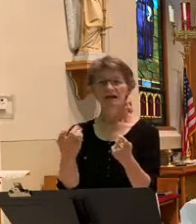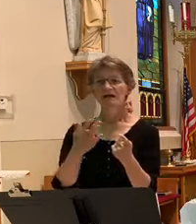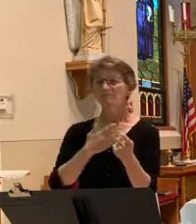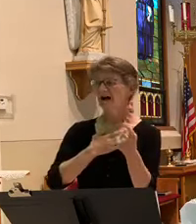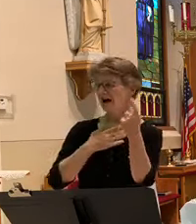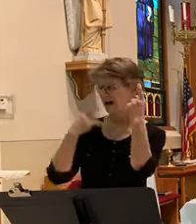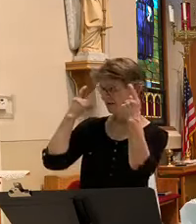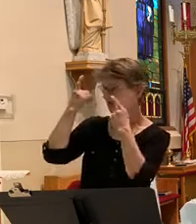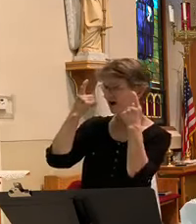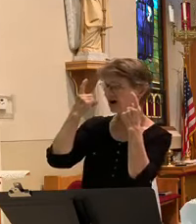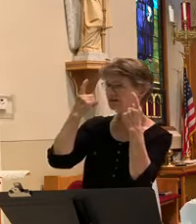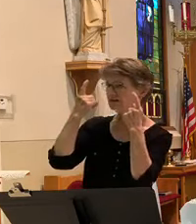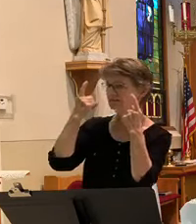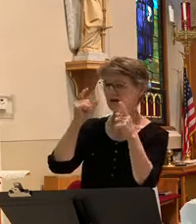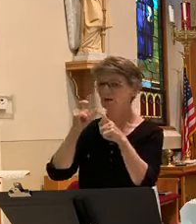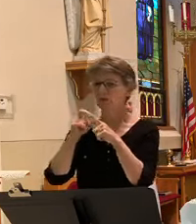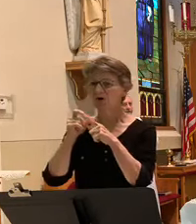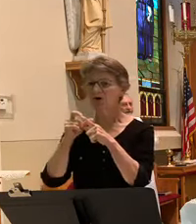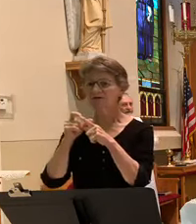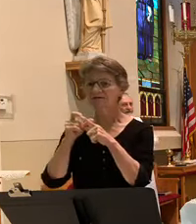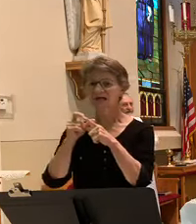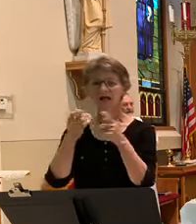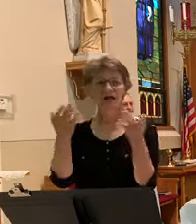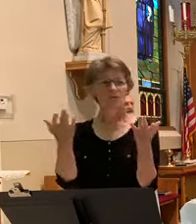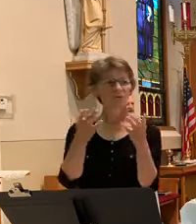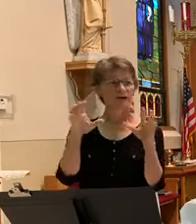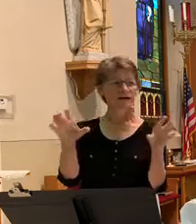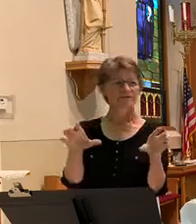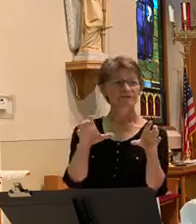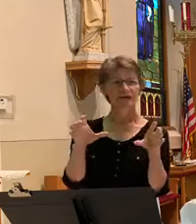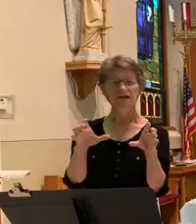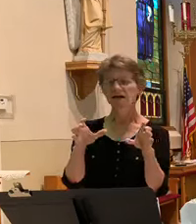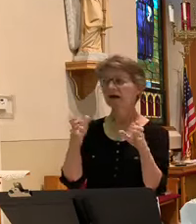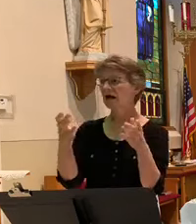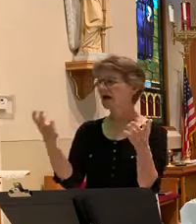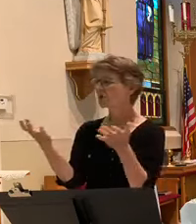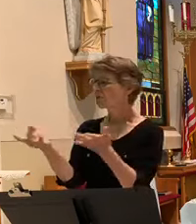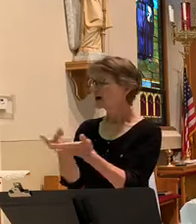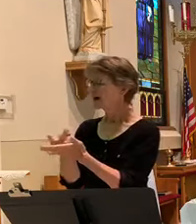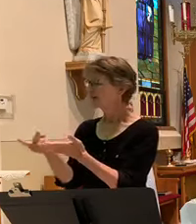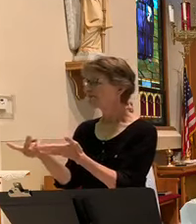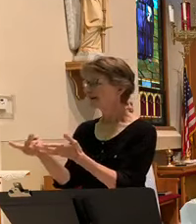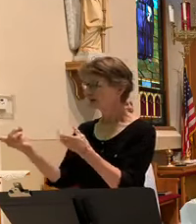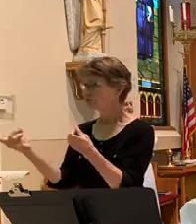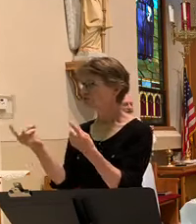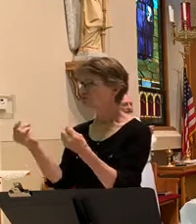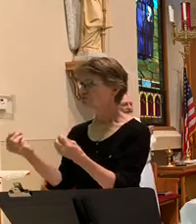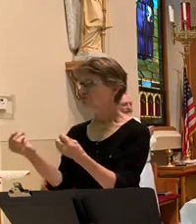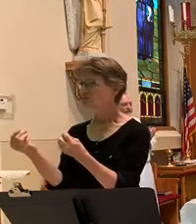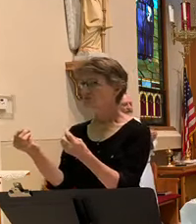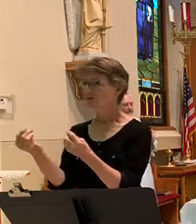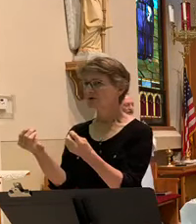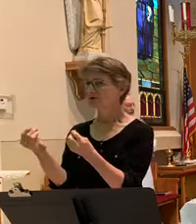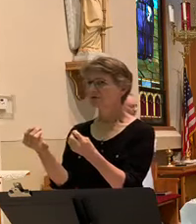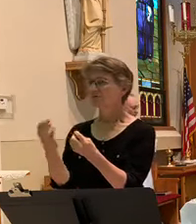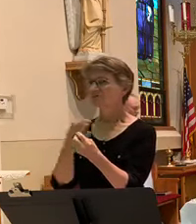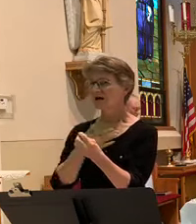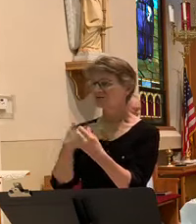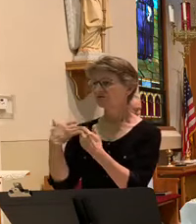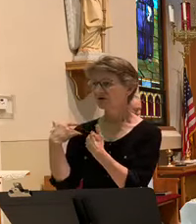sinned in my thoughts and in my words, in what I have done and in what I have failed to do,